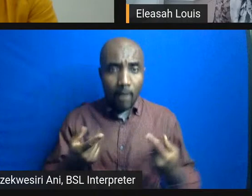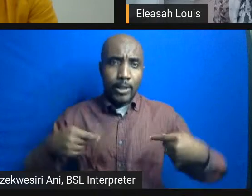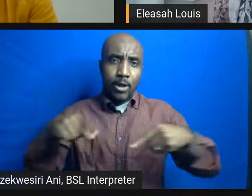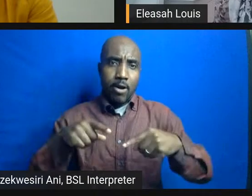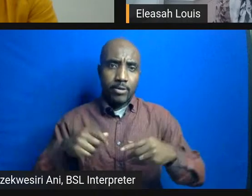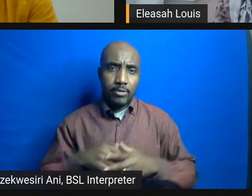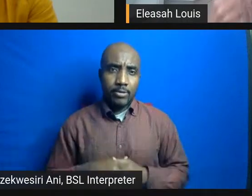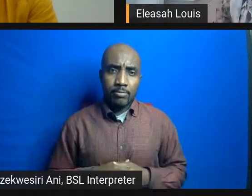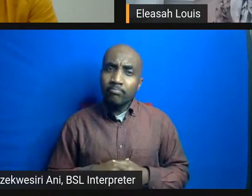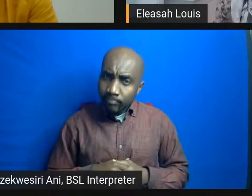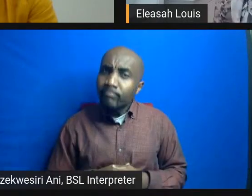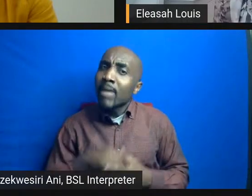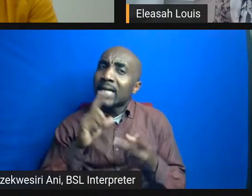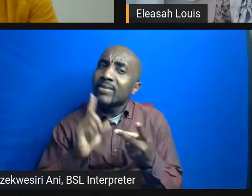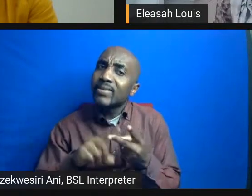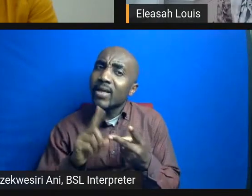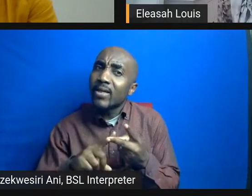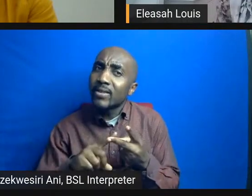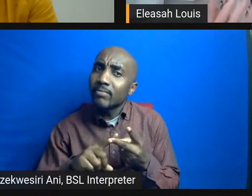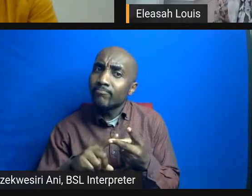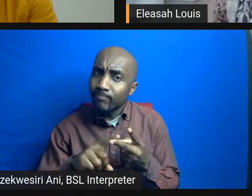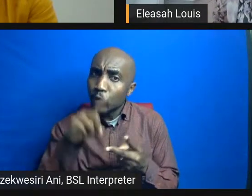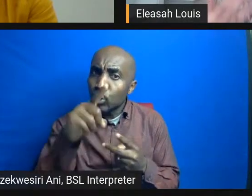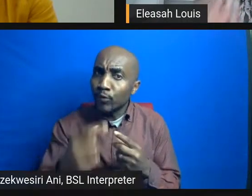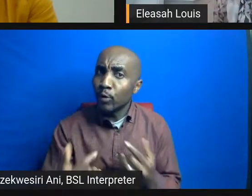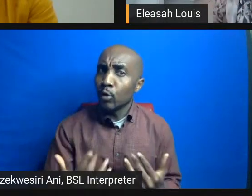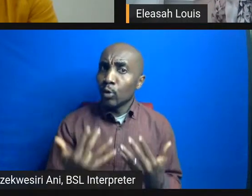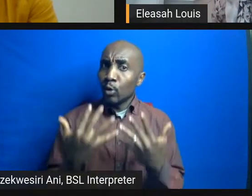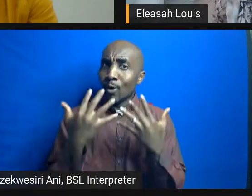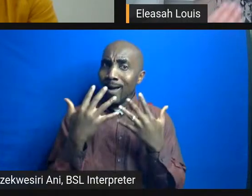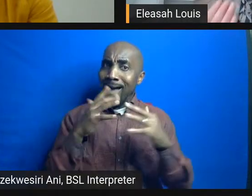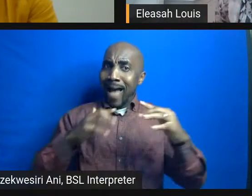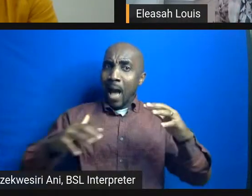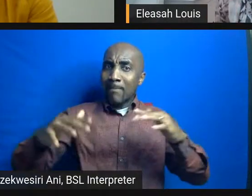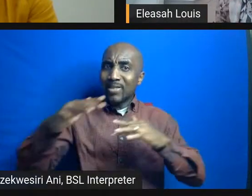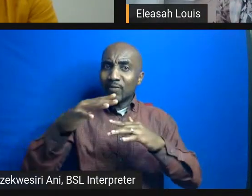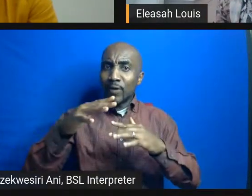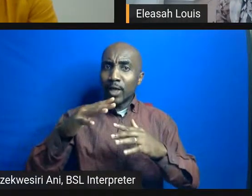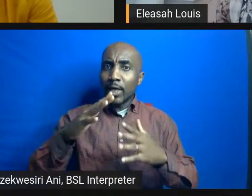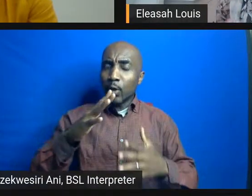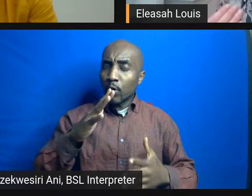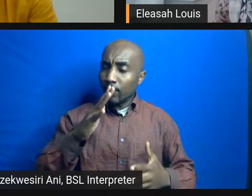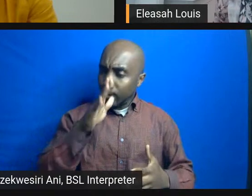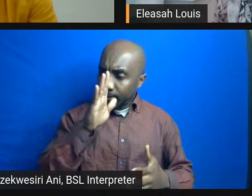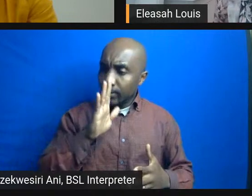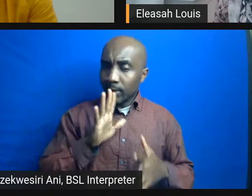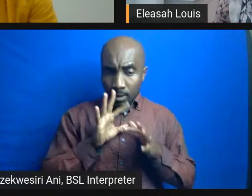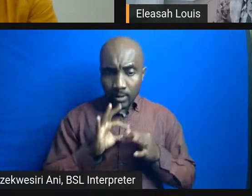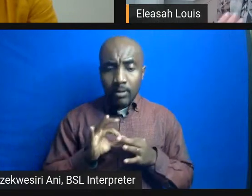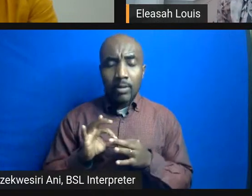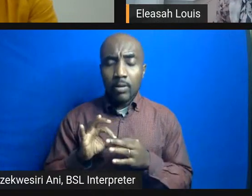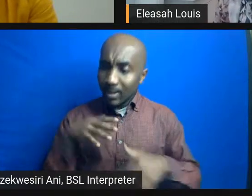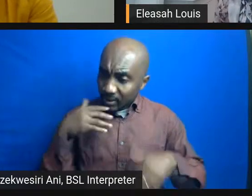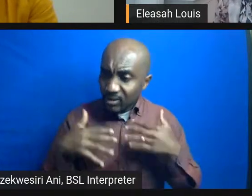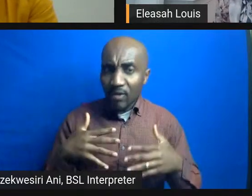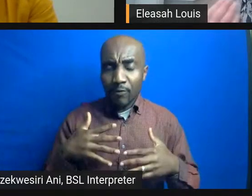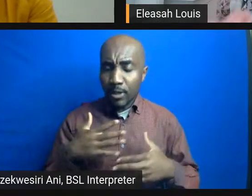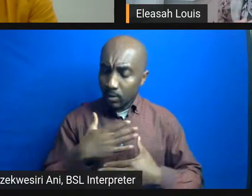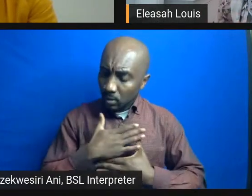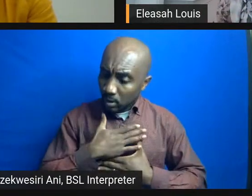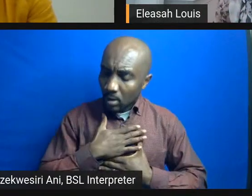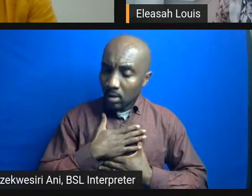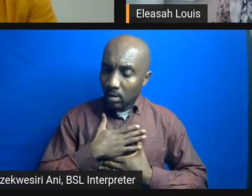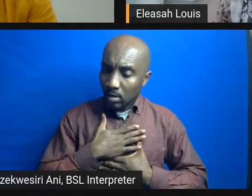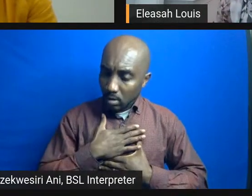and also created an atmosphere of solemnity as we remember the suffering that has been and